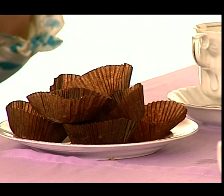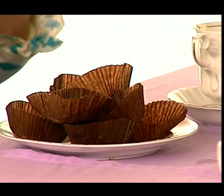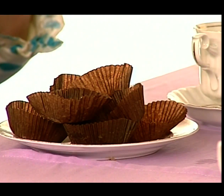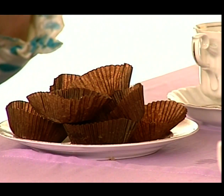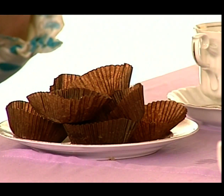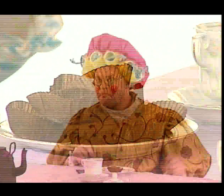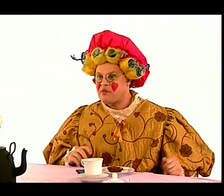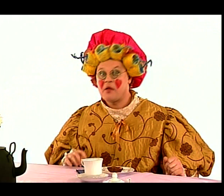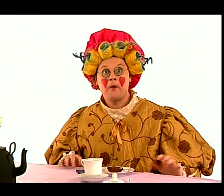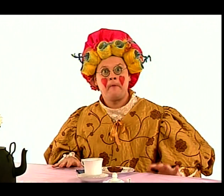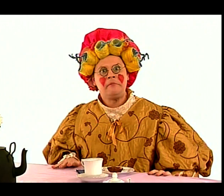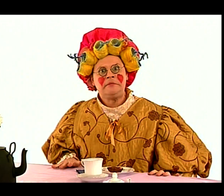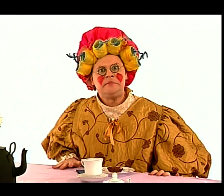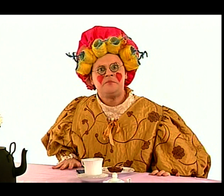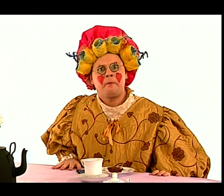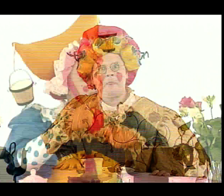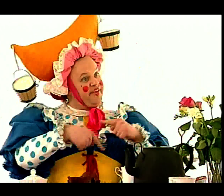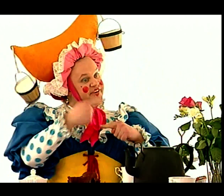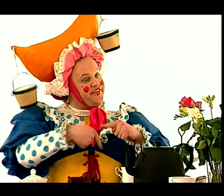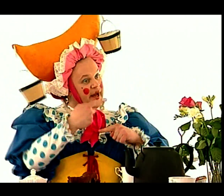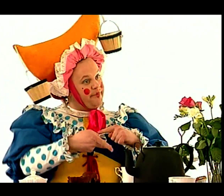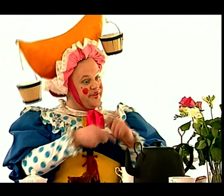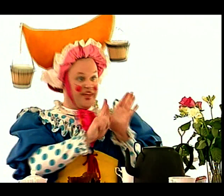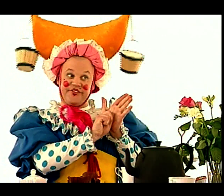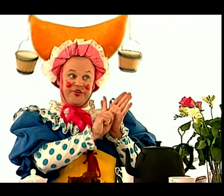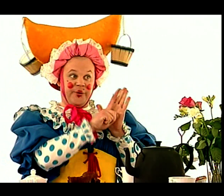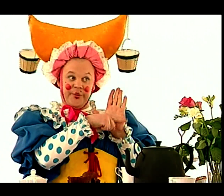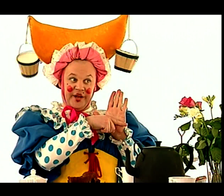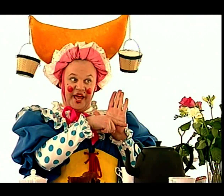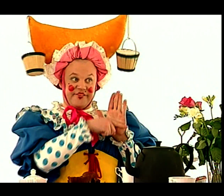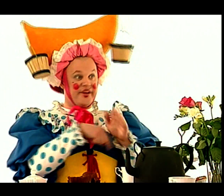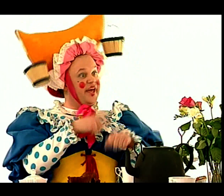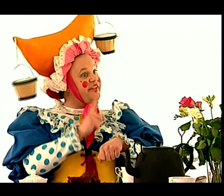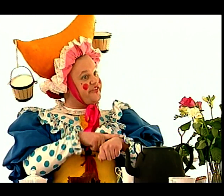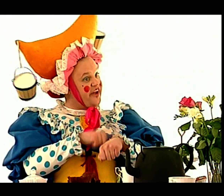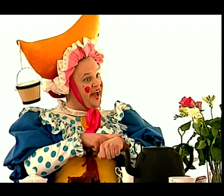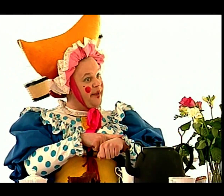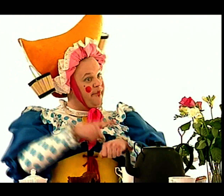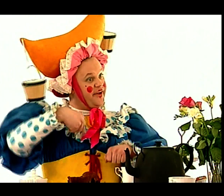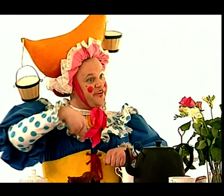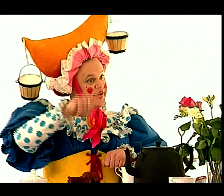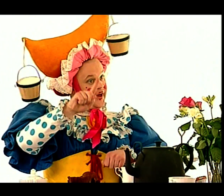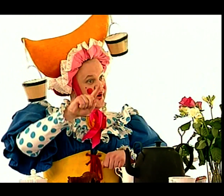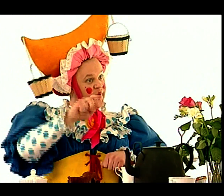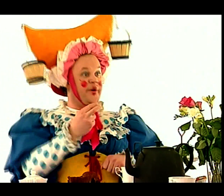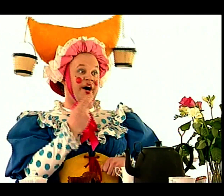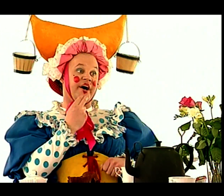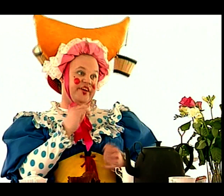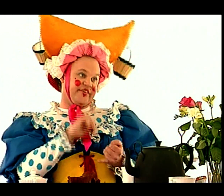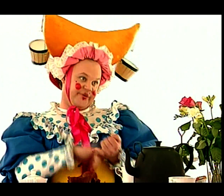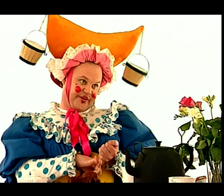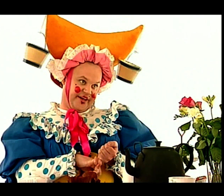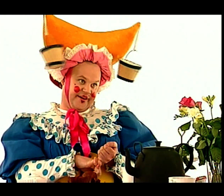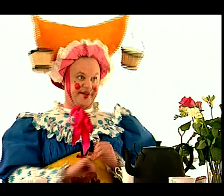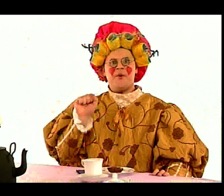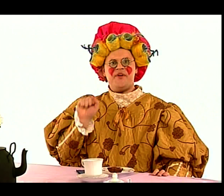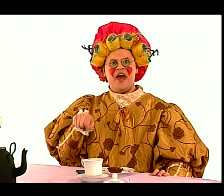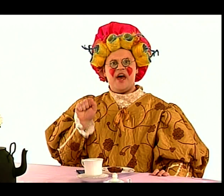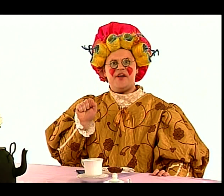Finished! Oh, well, Mr. Tumble is too late. It's time to go, Auntie Suki. Oh, yes.